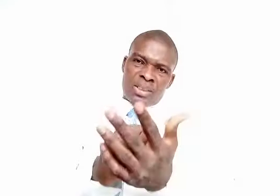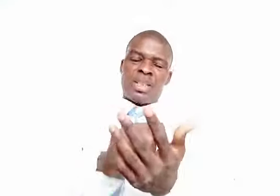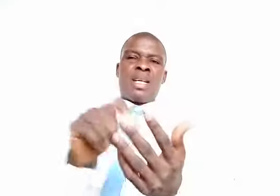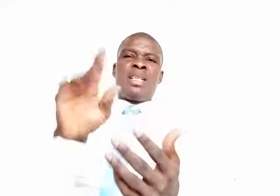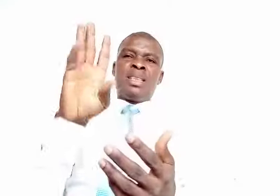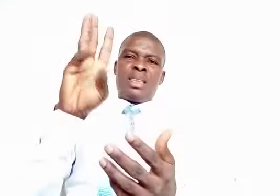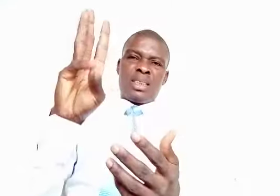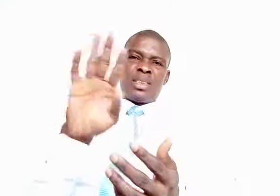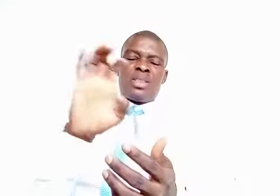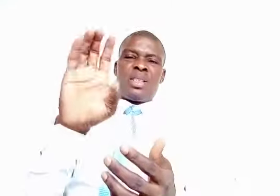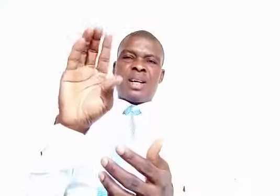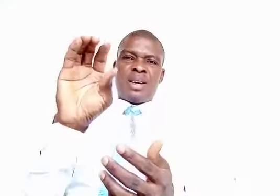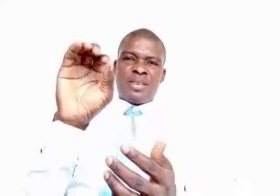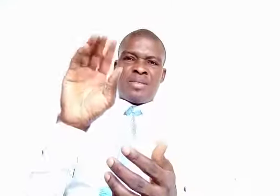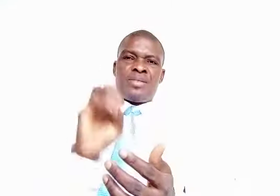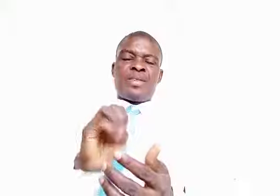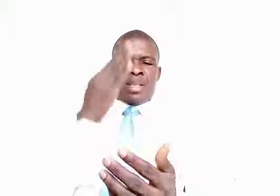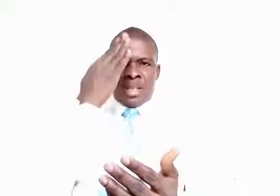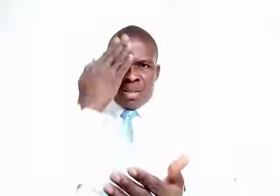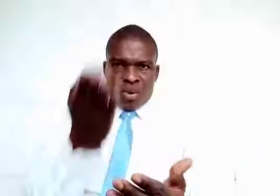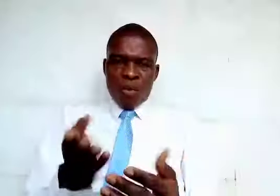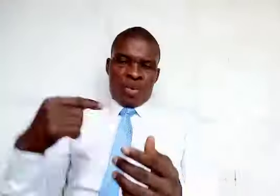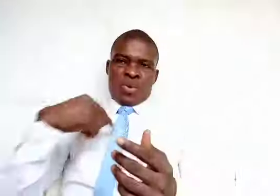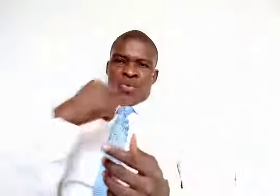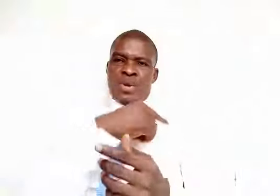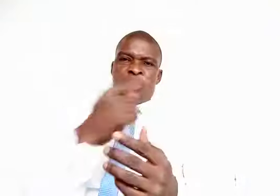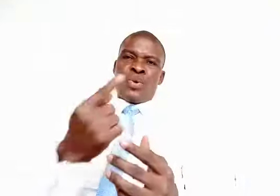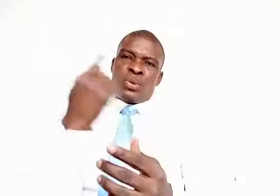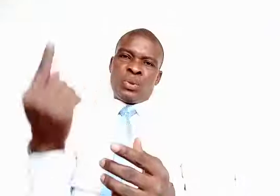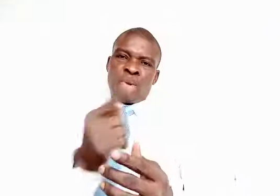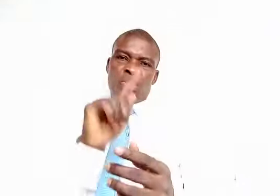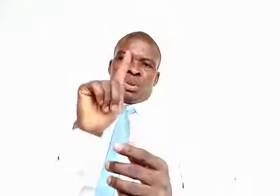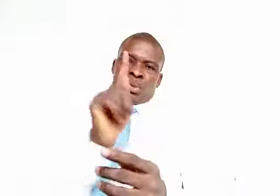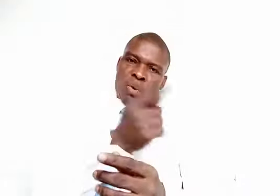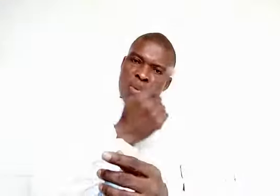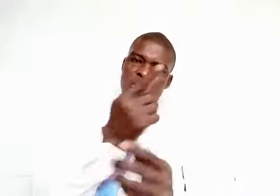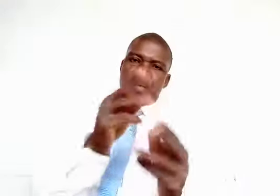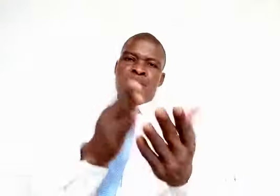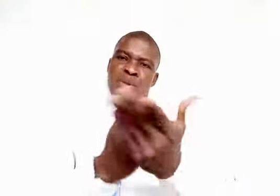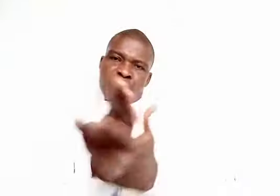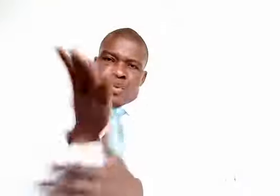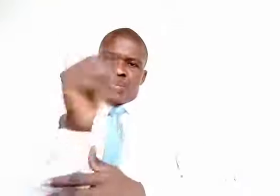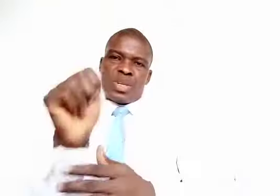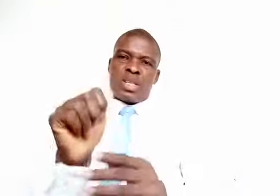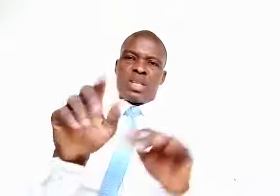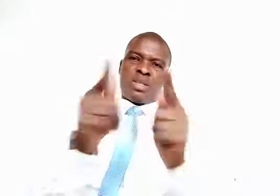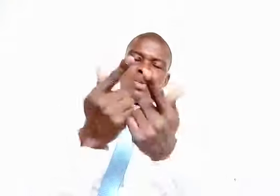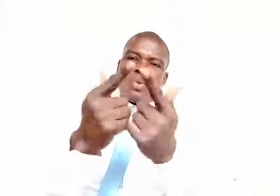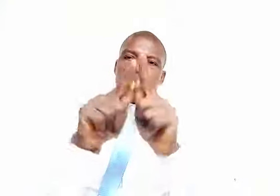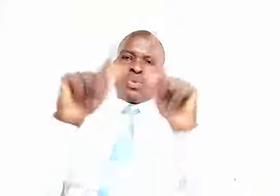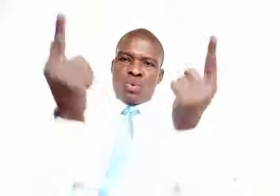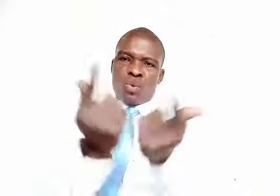67,890,650 Note, we no longer use commas between the groups of digits. A